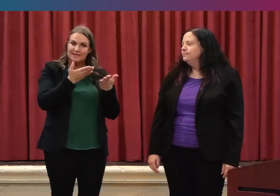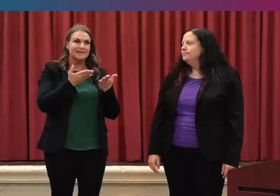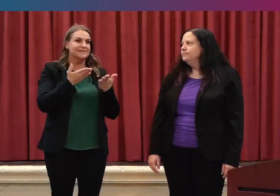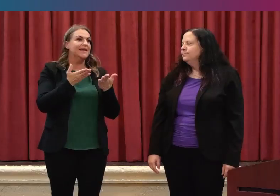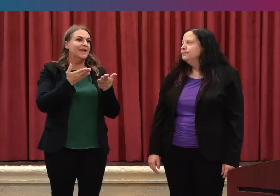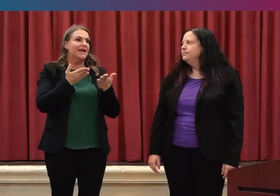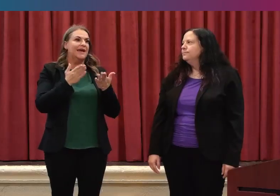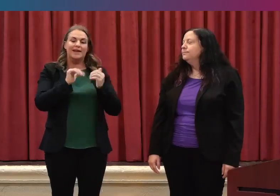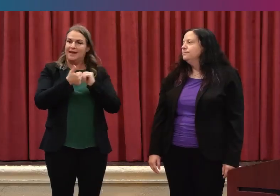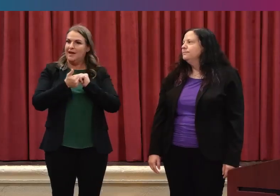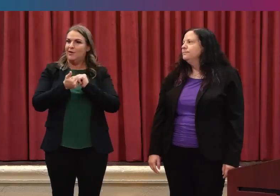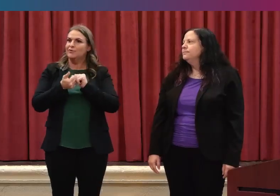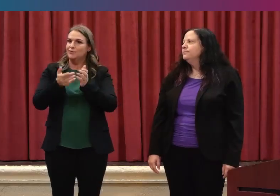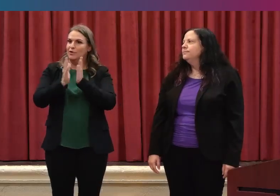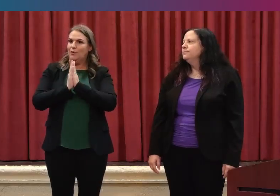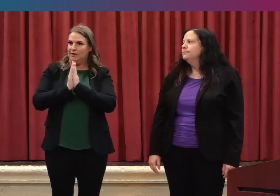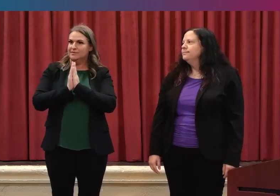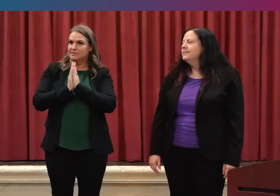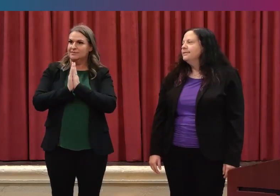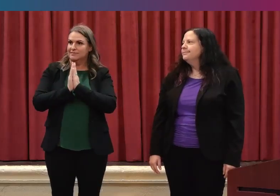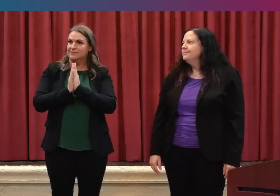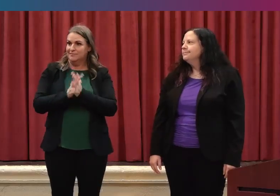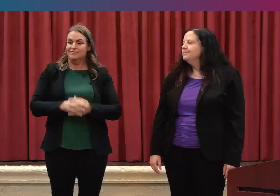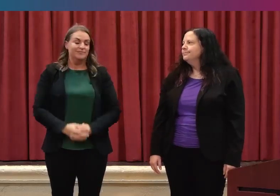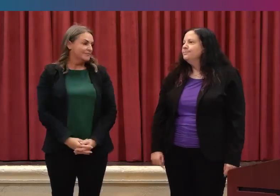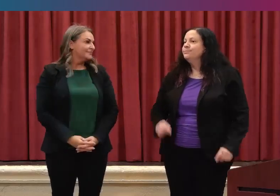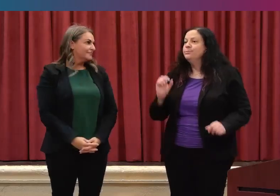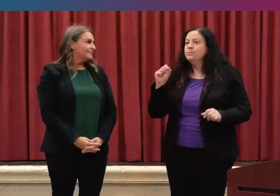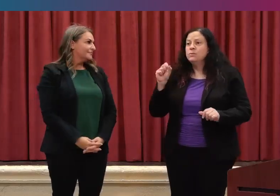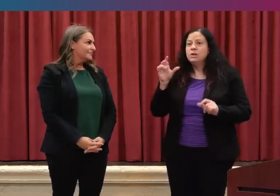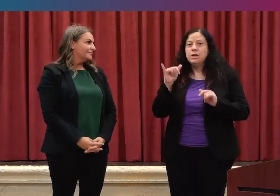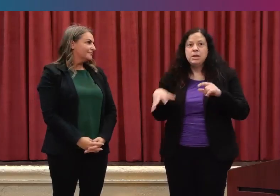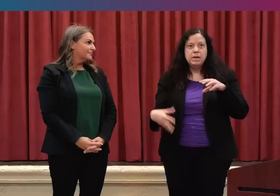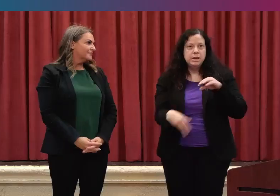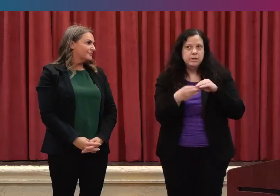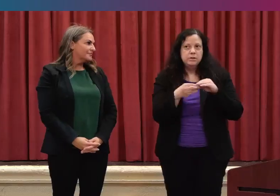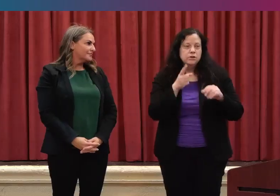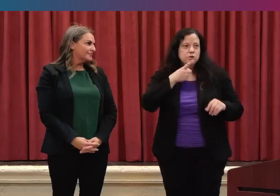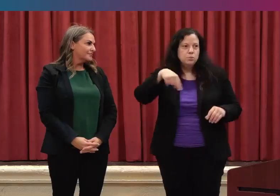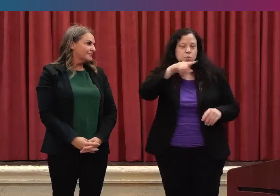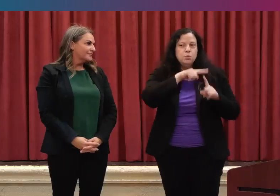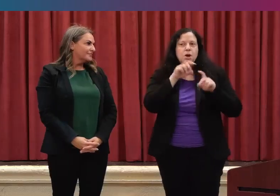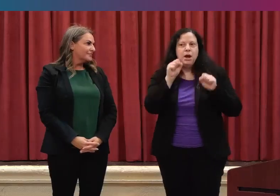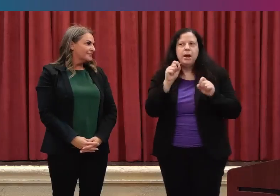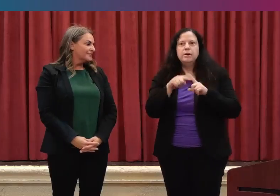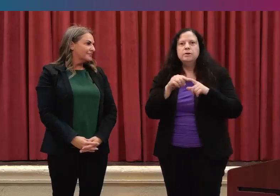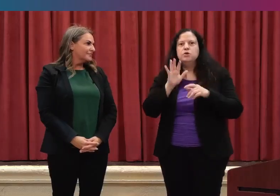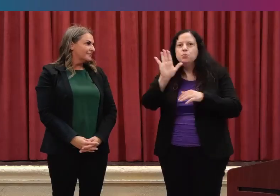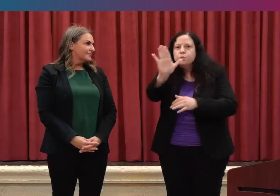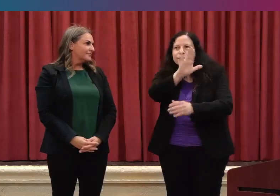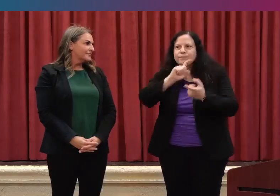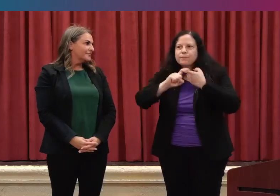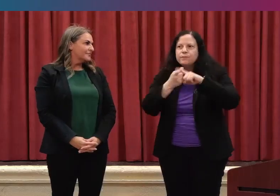our resources explain what interpreting is. It explains how to request an interpreter. I wanna add that you